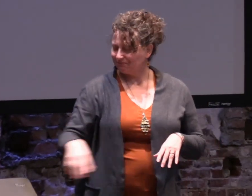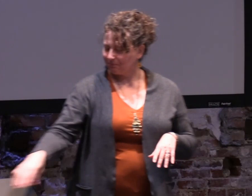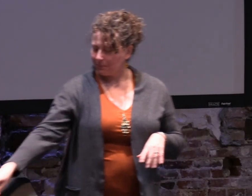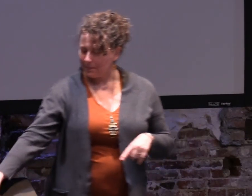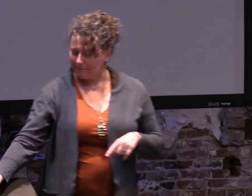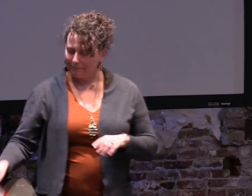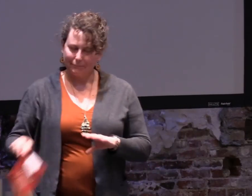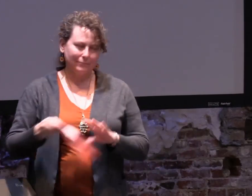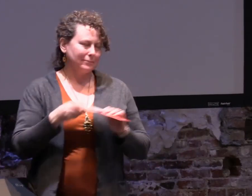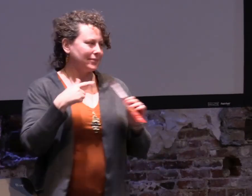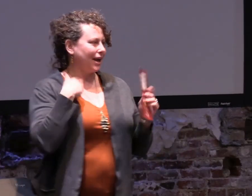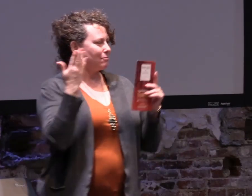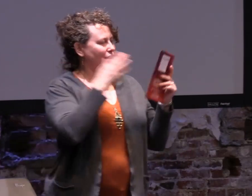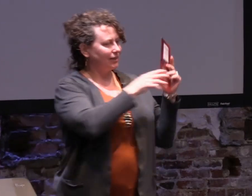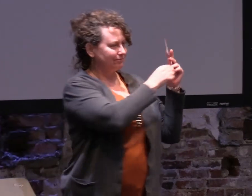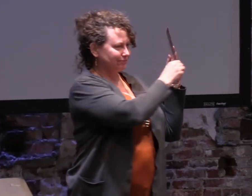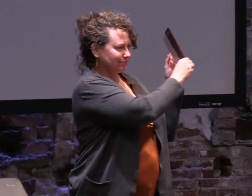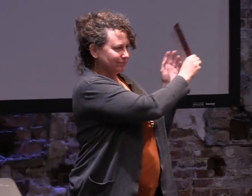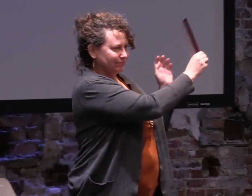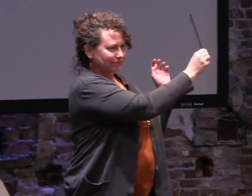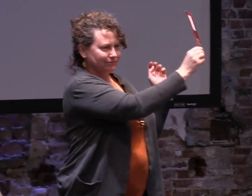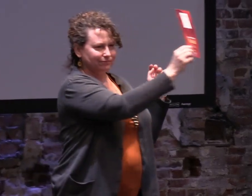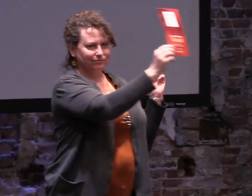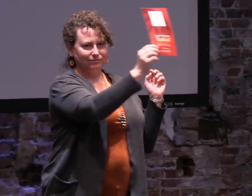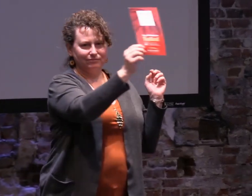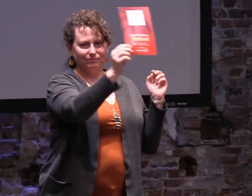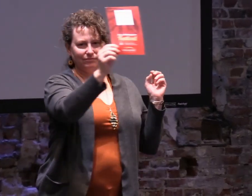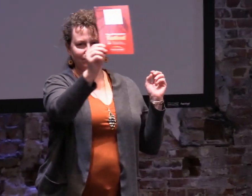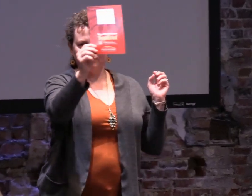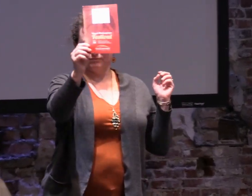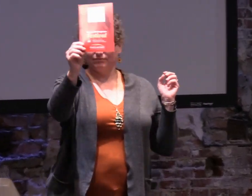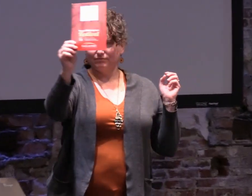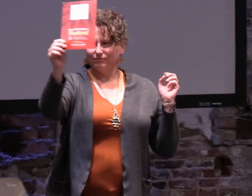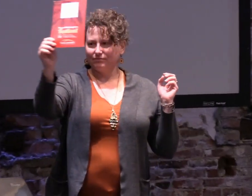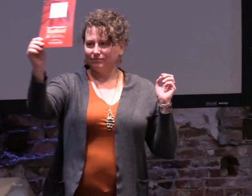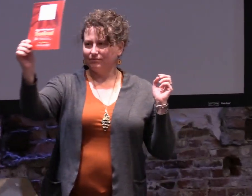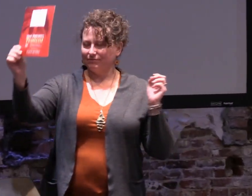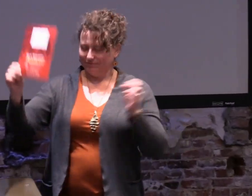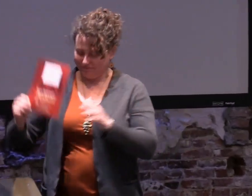I'm a faculty member there. I've brought